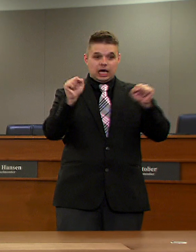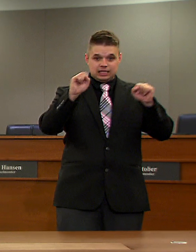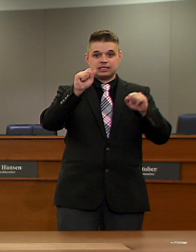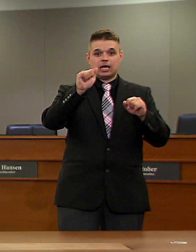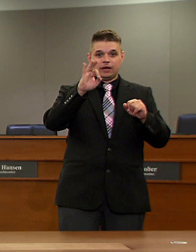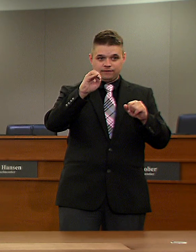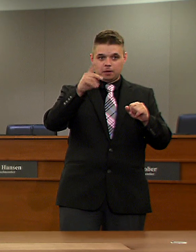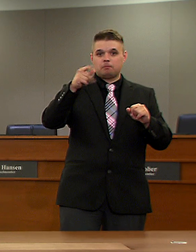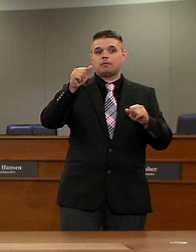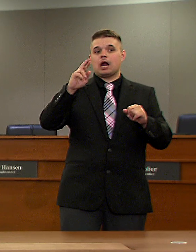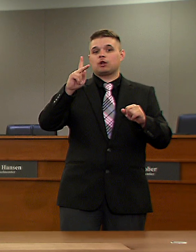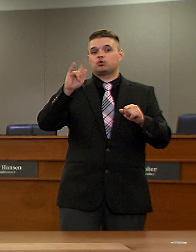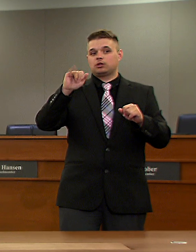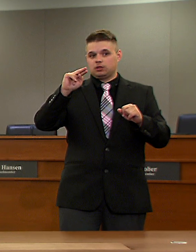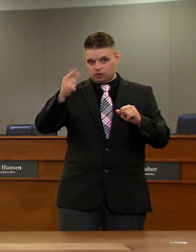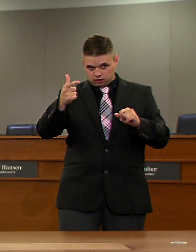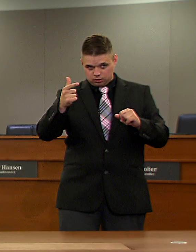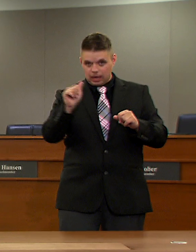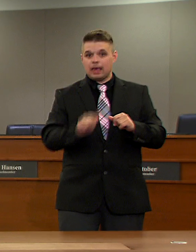safeparking@cityofvancouver.us.